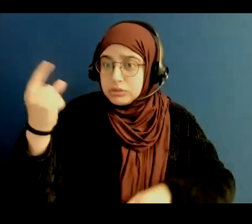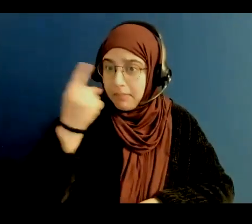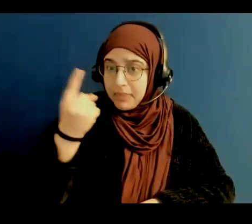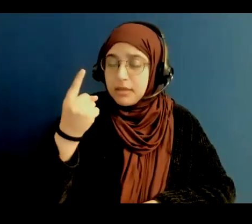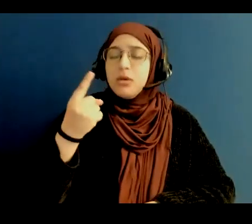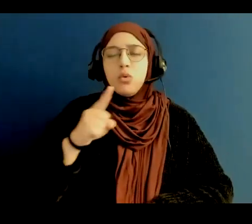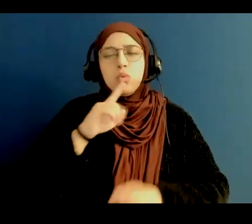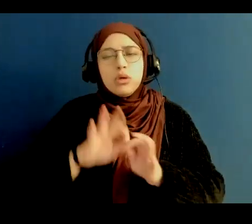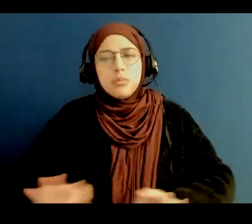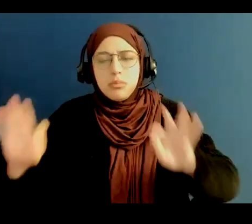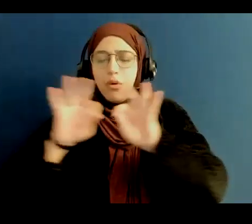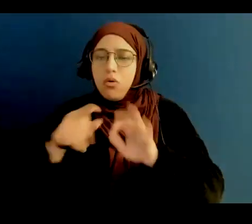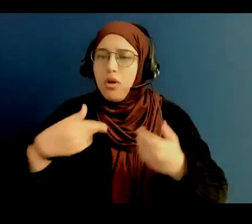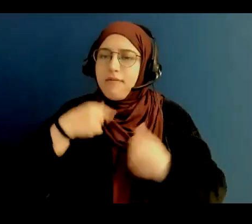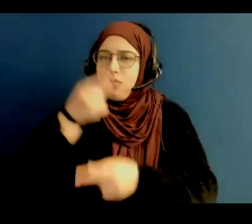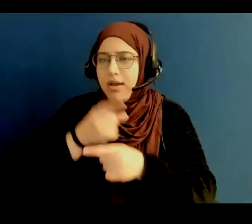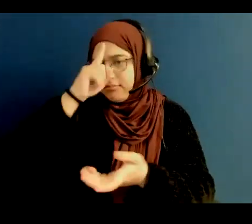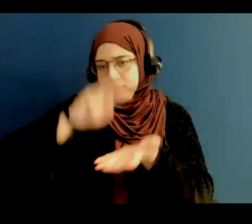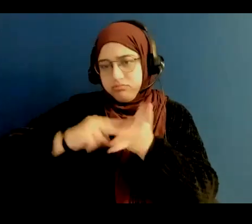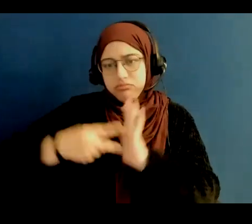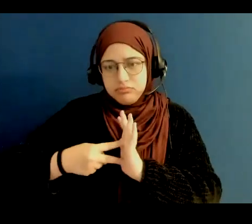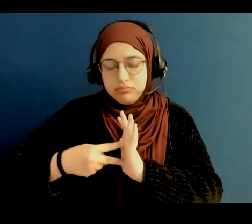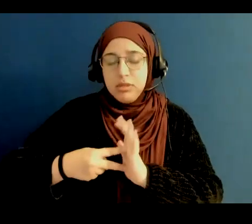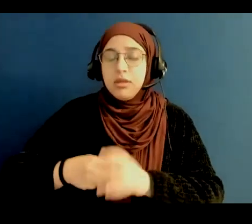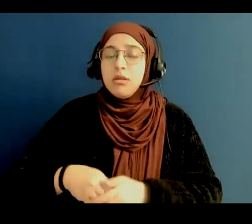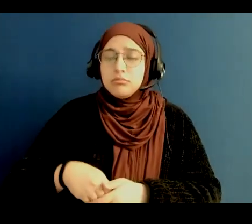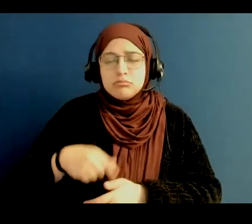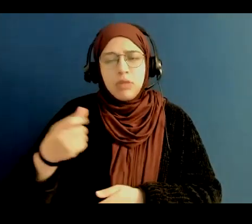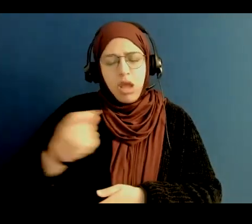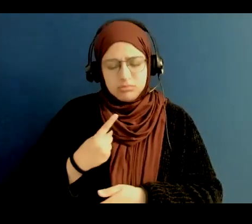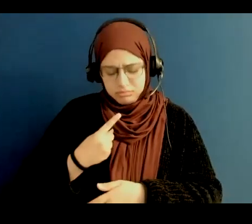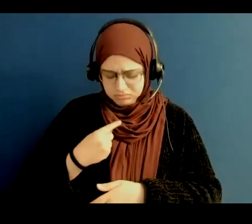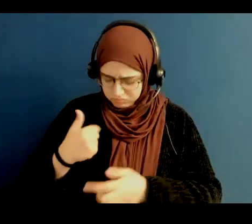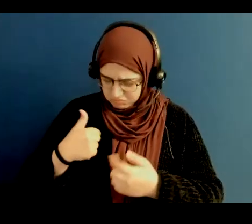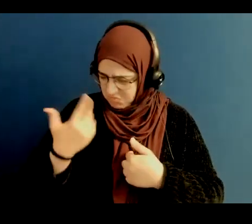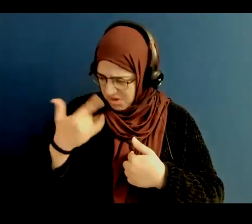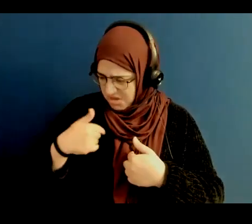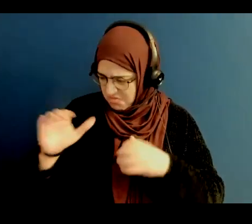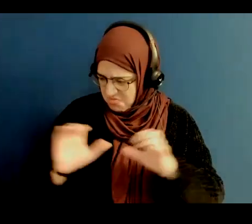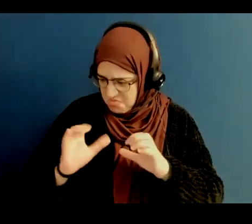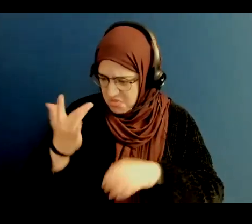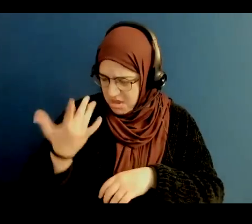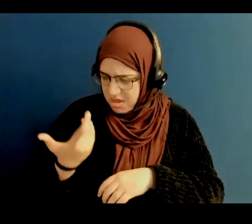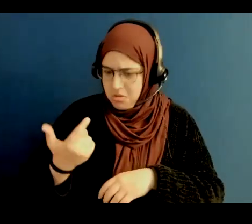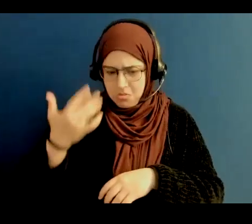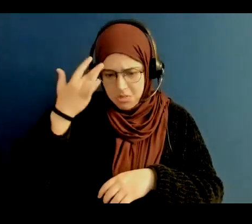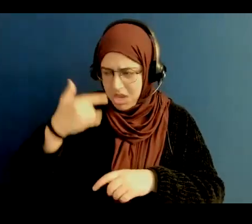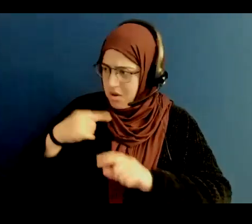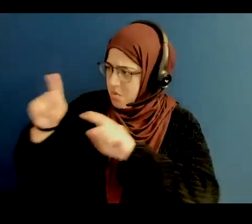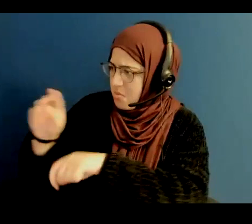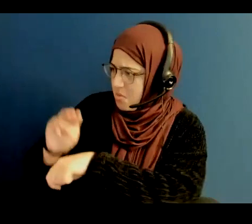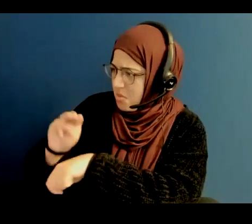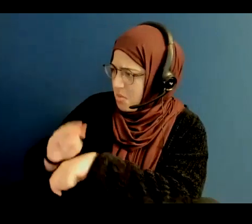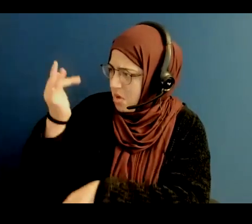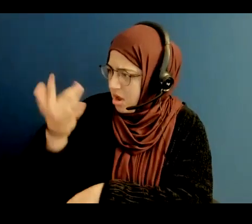have the right intentions. Ask yourself, why am I doing something? Why am I going to the mosque? Why am I being nice to